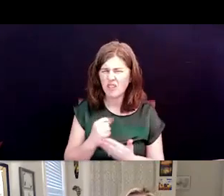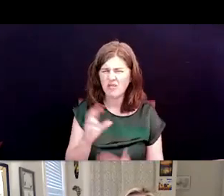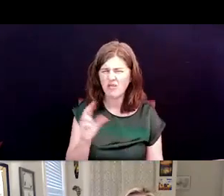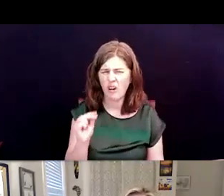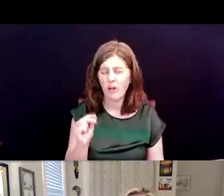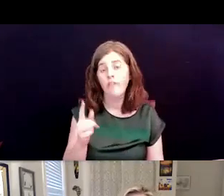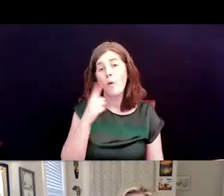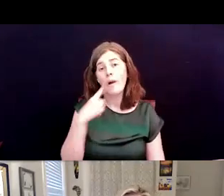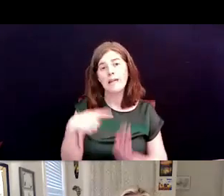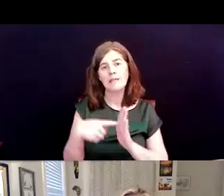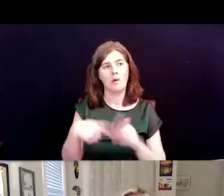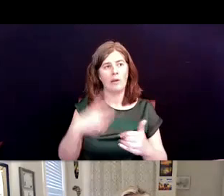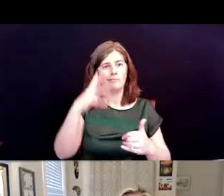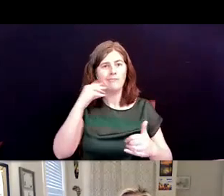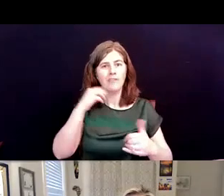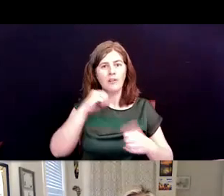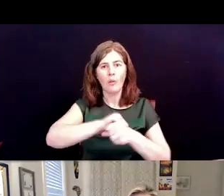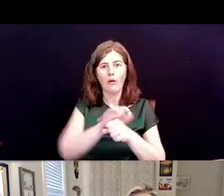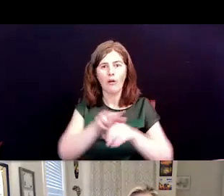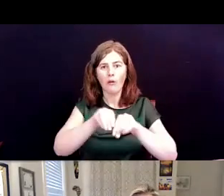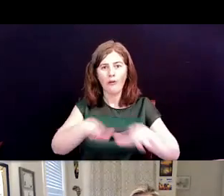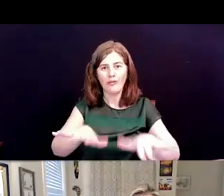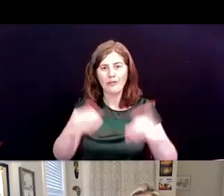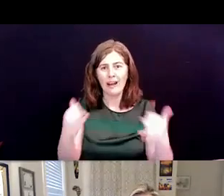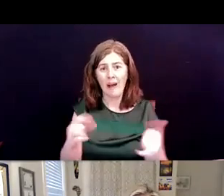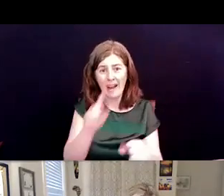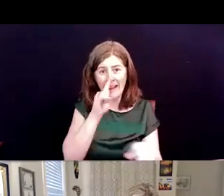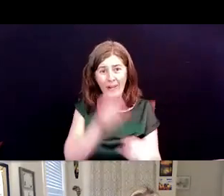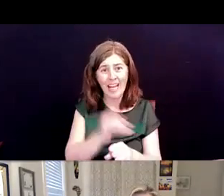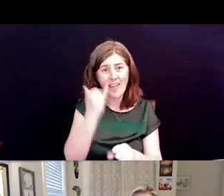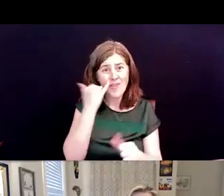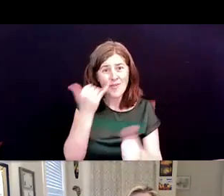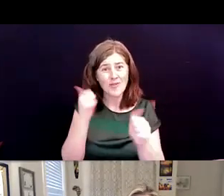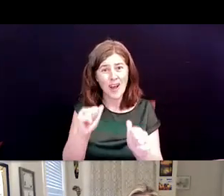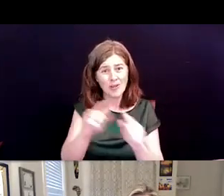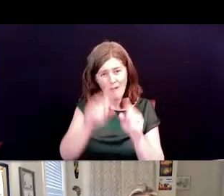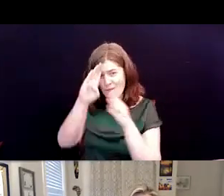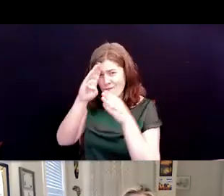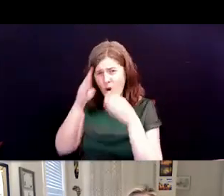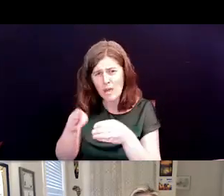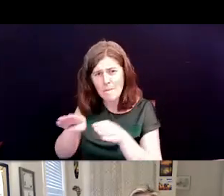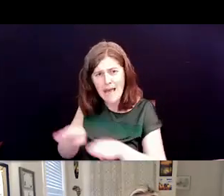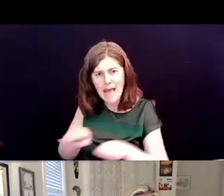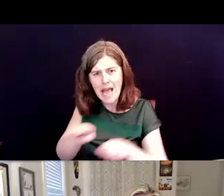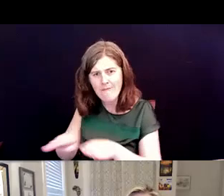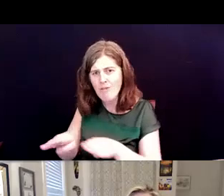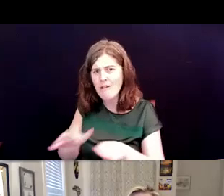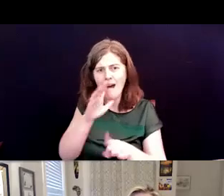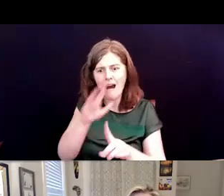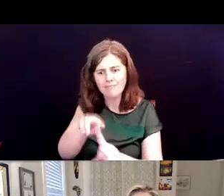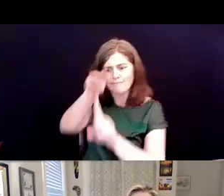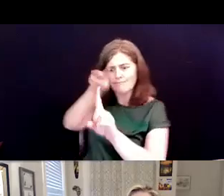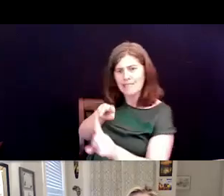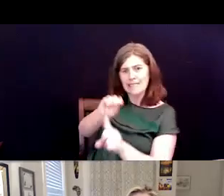example, right, we're all living through a global pandemic, and I guarantee you, if you tried to focus in on the behavior and not the situations that were